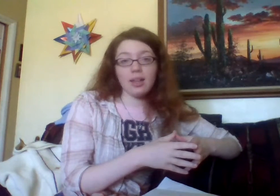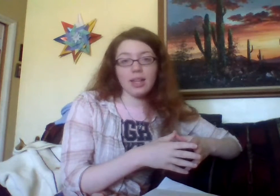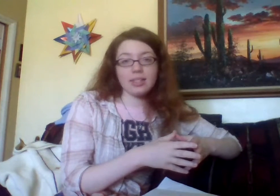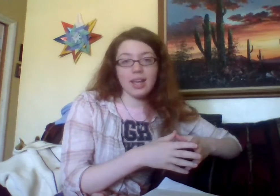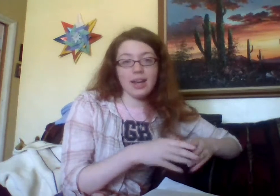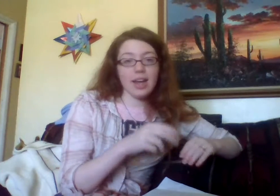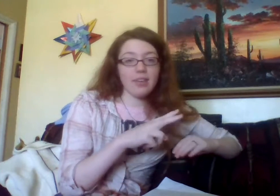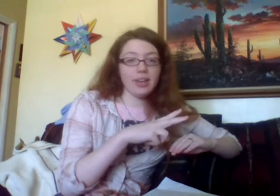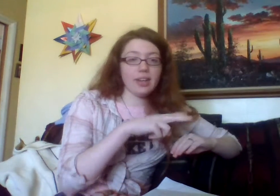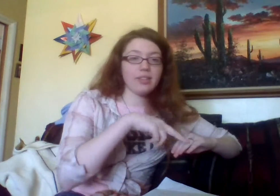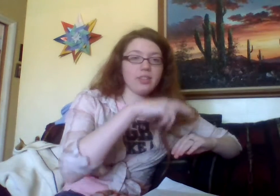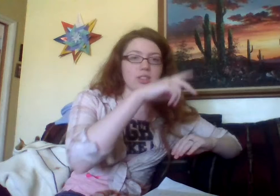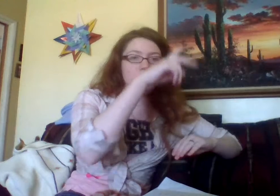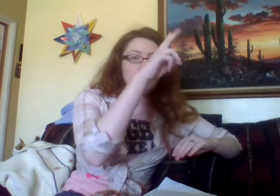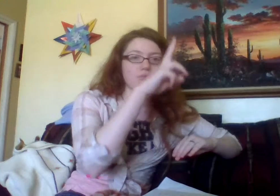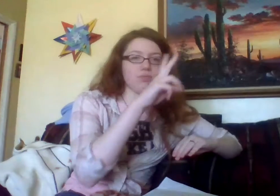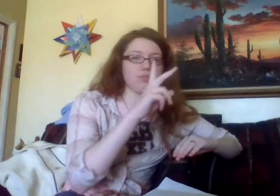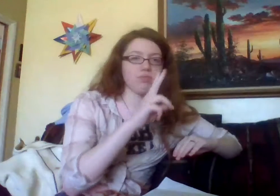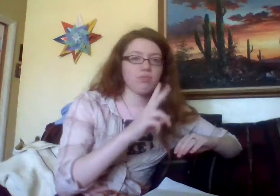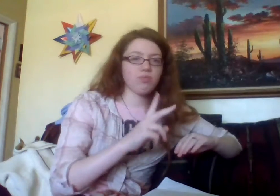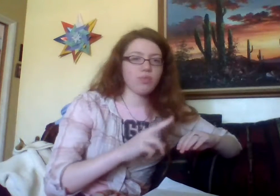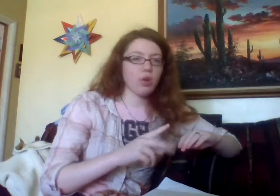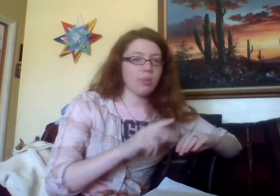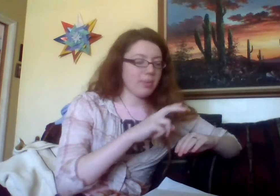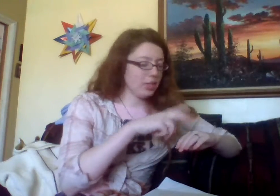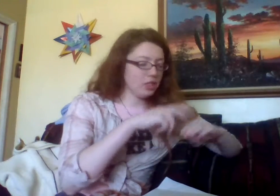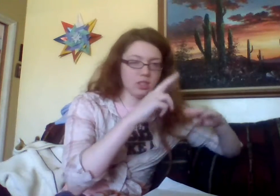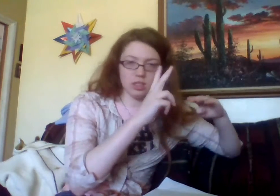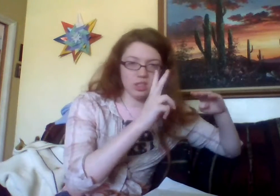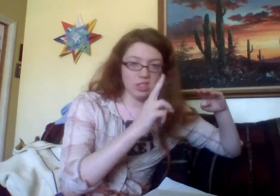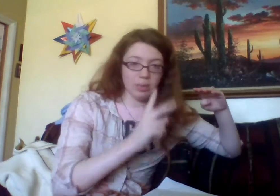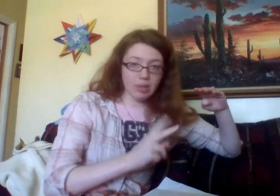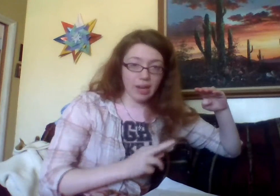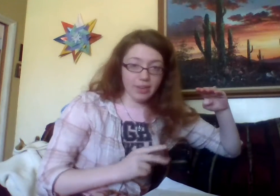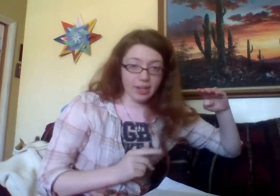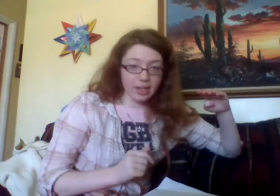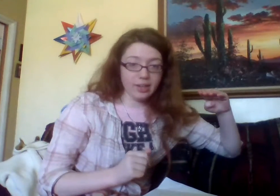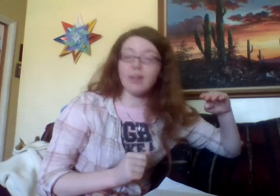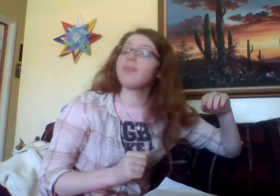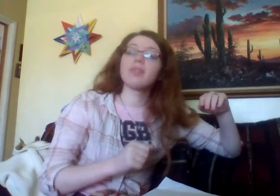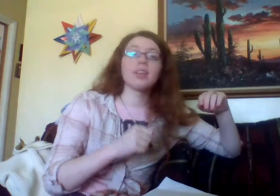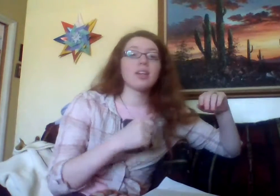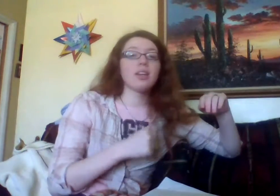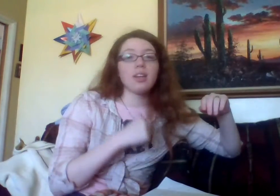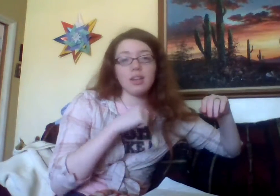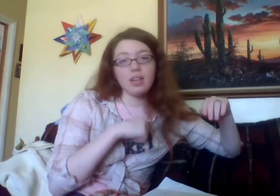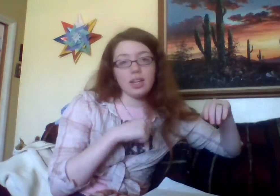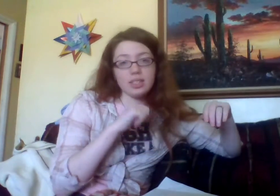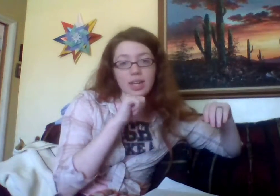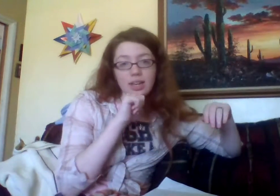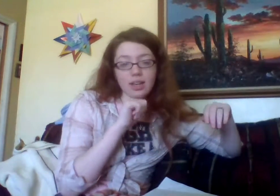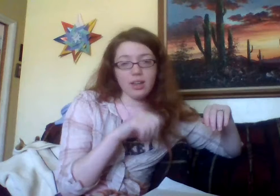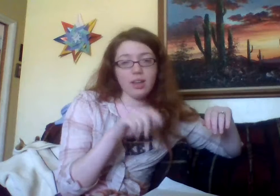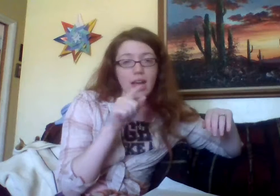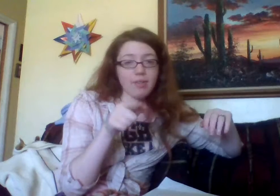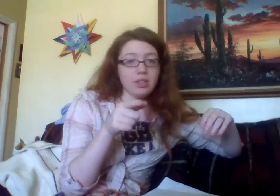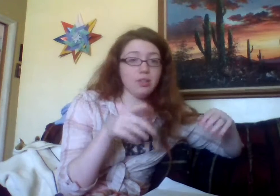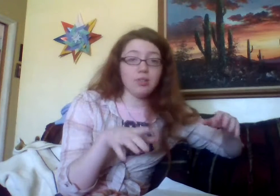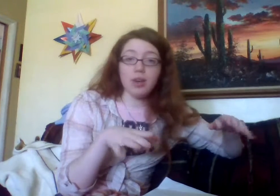Like skydiving, or maybe just deep diving. I don't know. It's like, have you done